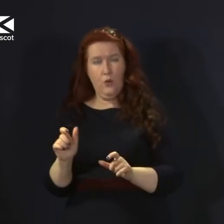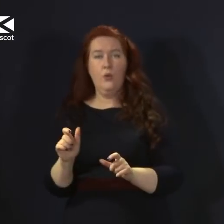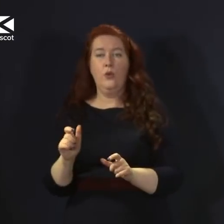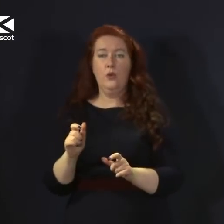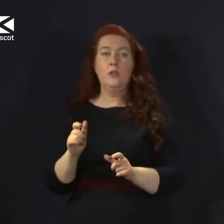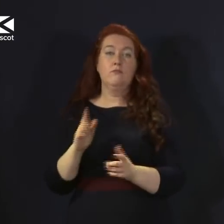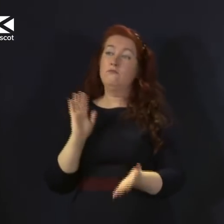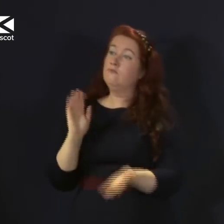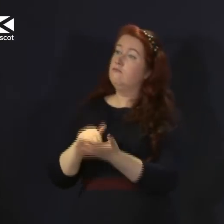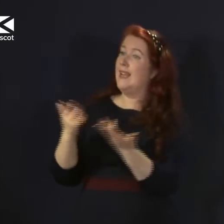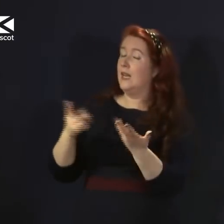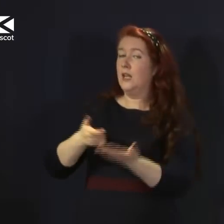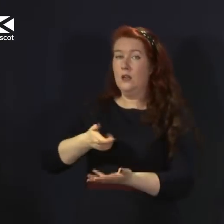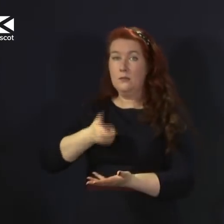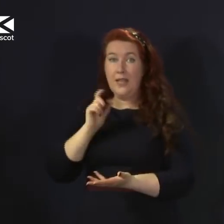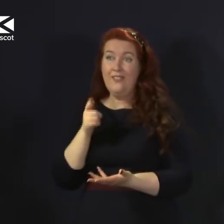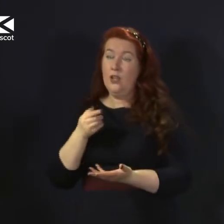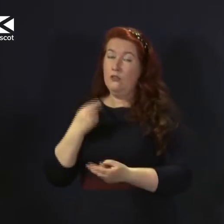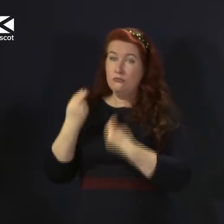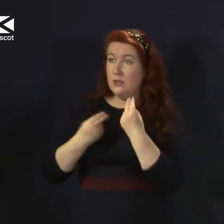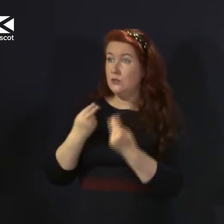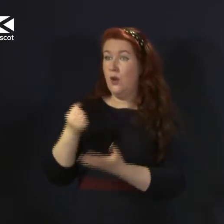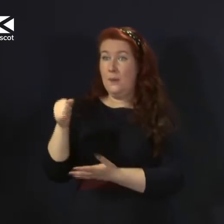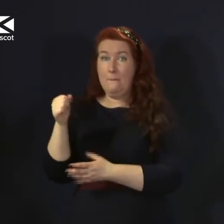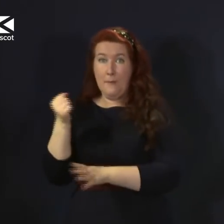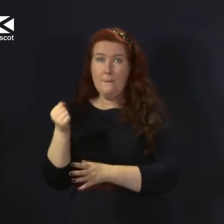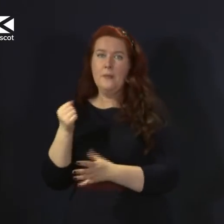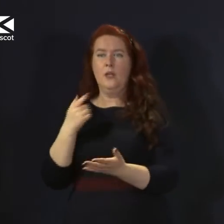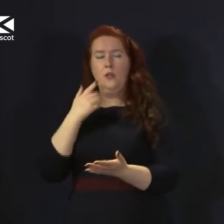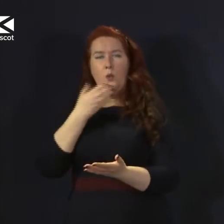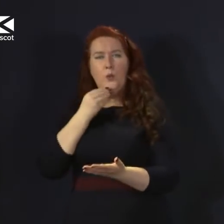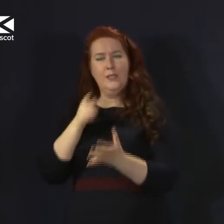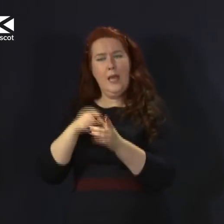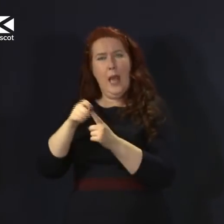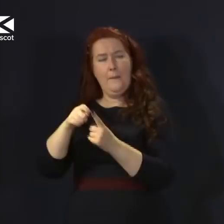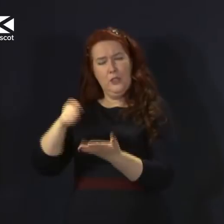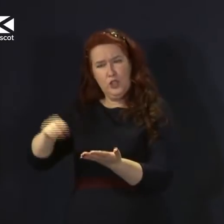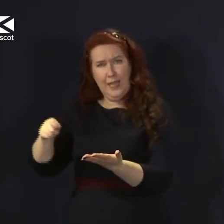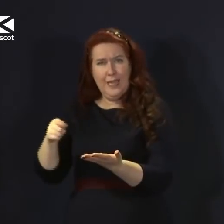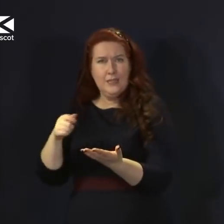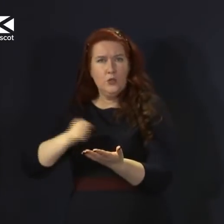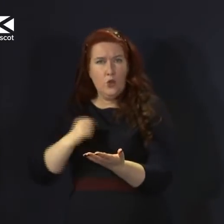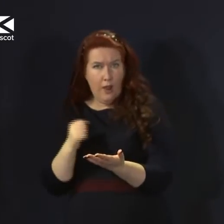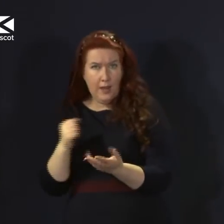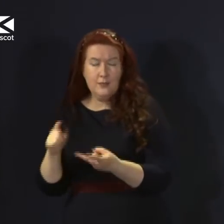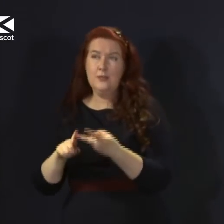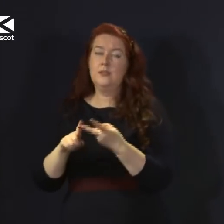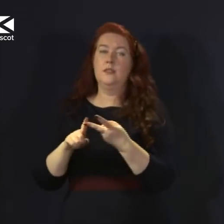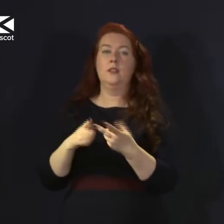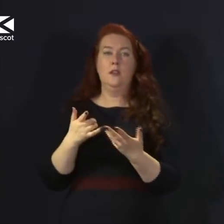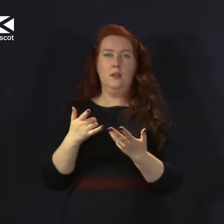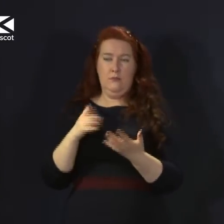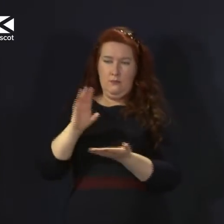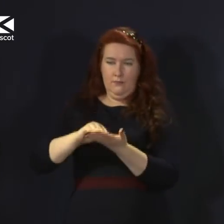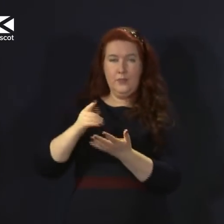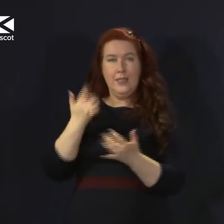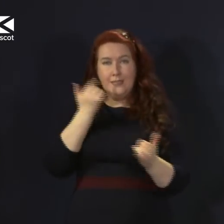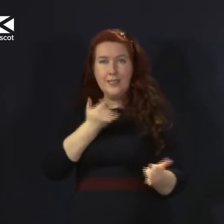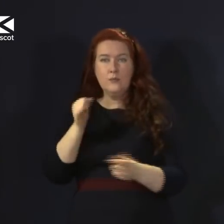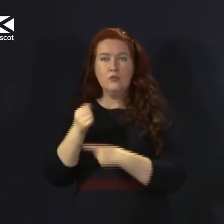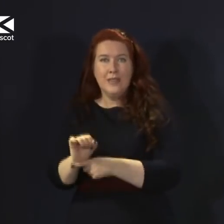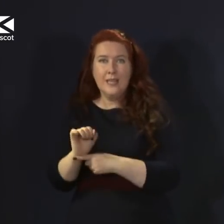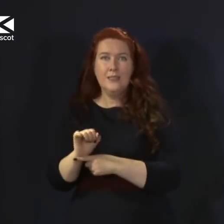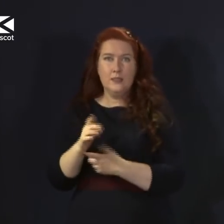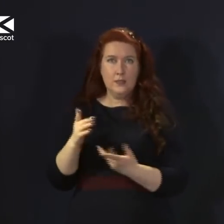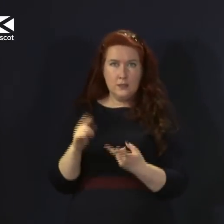Scotland app, as I said. Download Protect Scotland if you haven't done so already. Continue to be highly cautious about international travel. And when